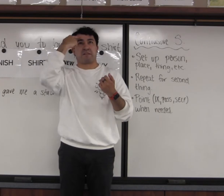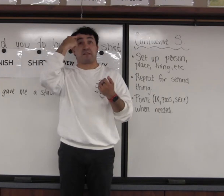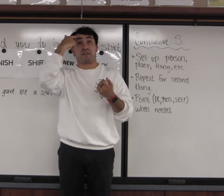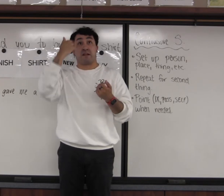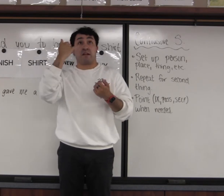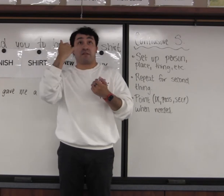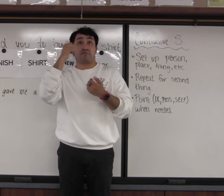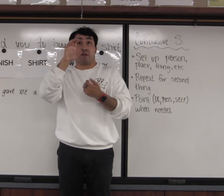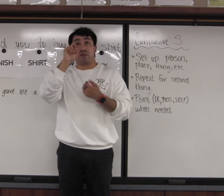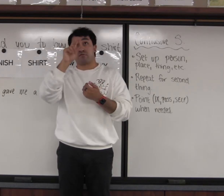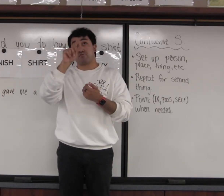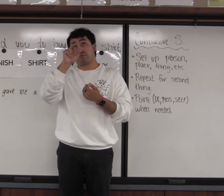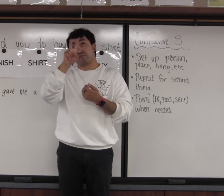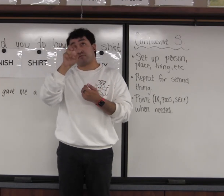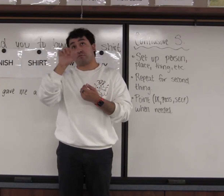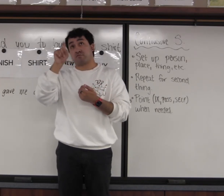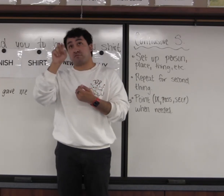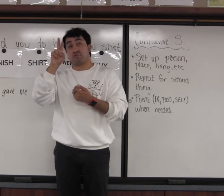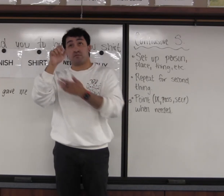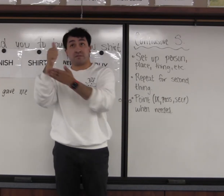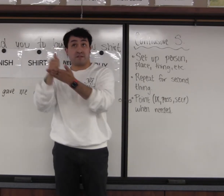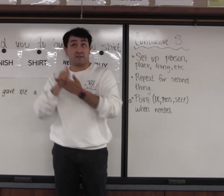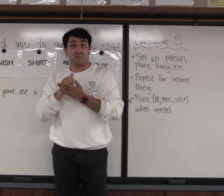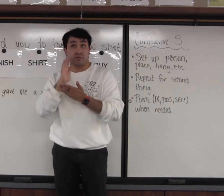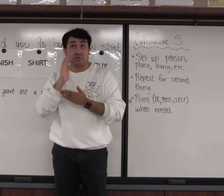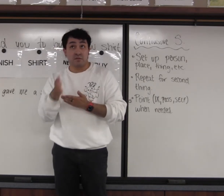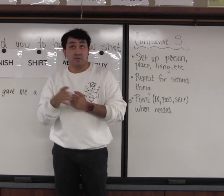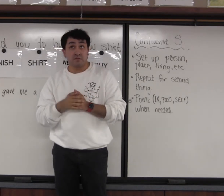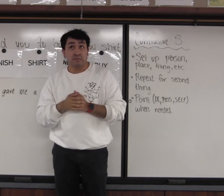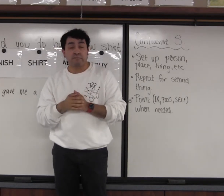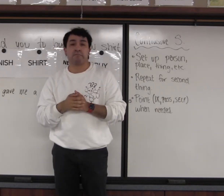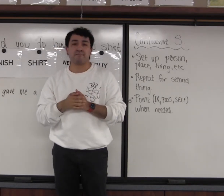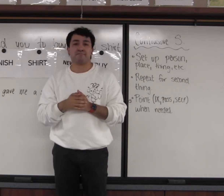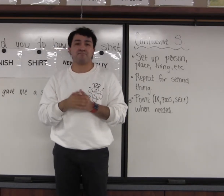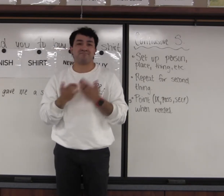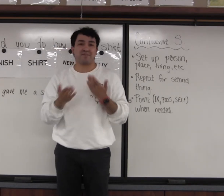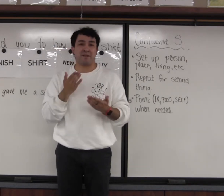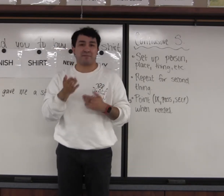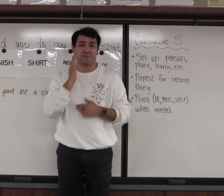up, something to think about, the contrastive structure, right? So anyway,